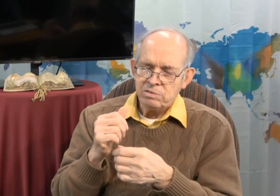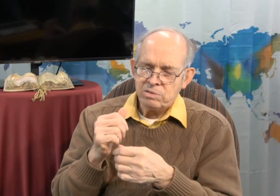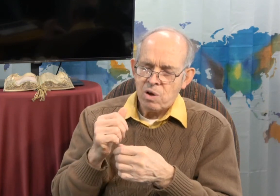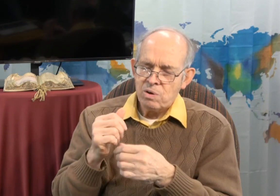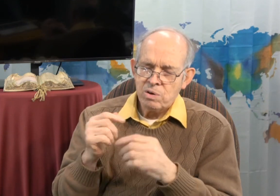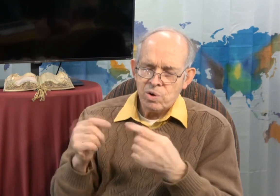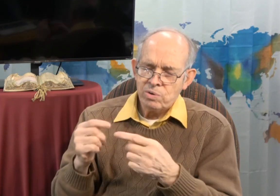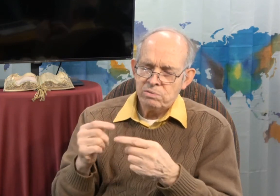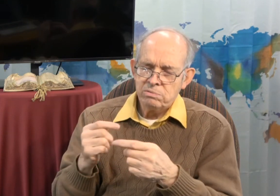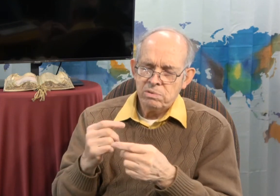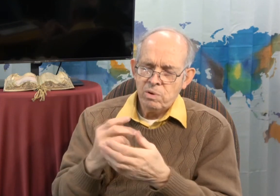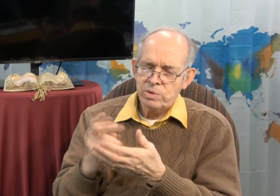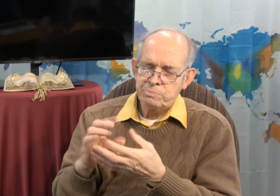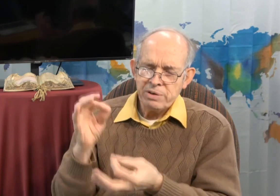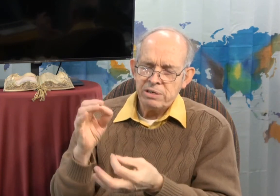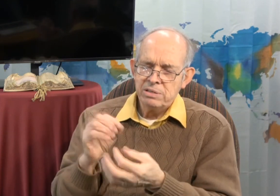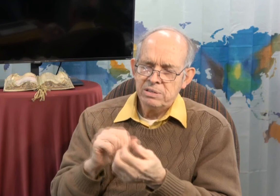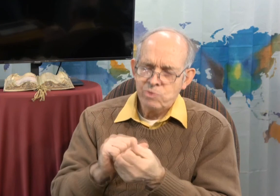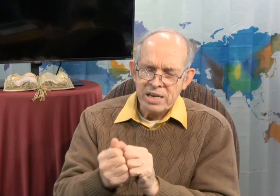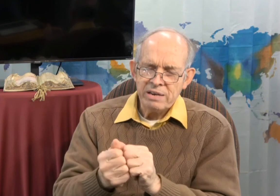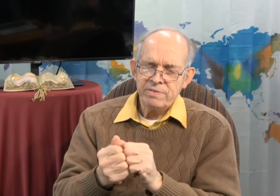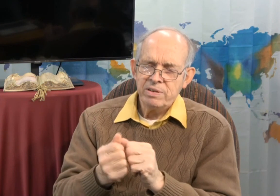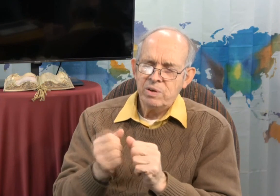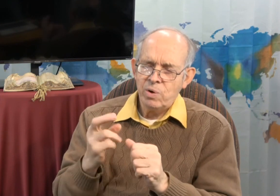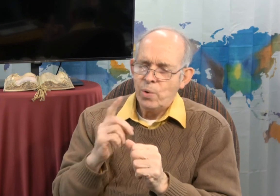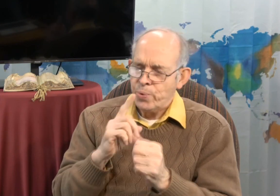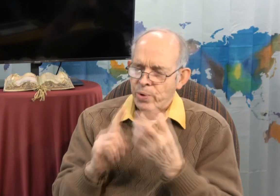to hurt our spirit free.